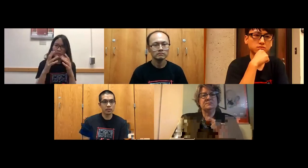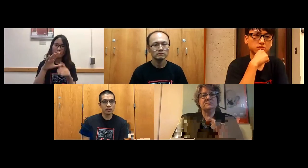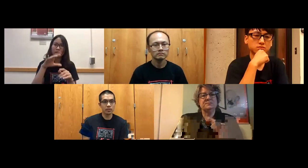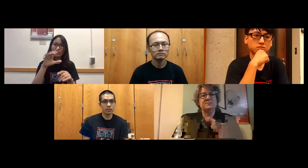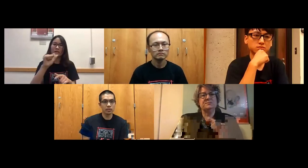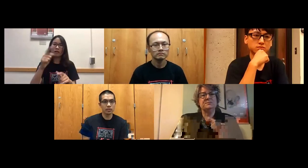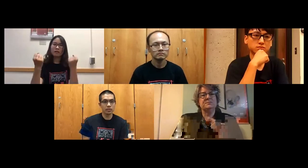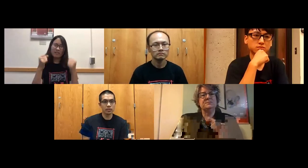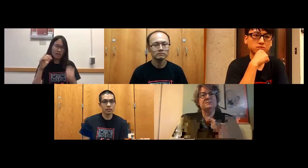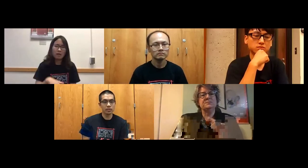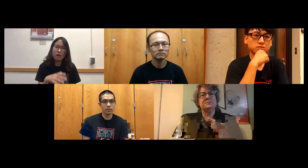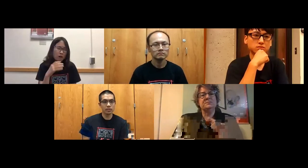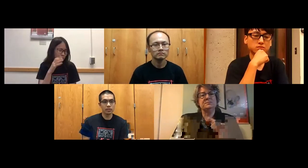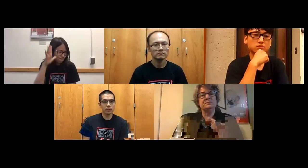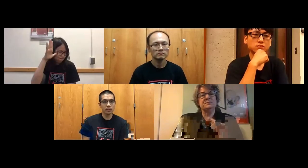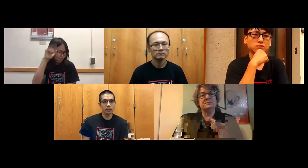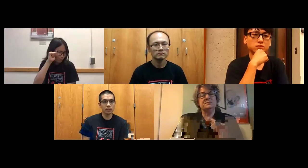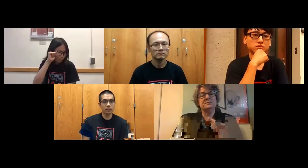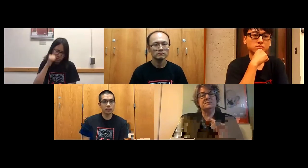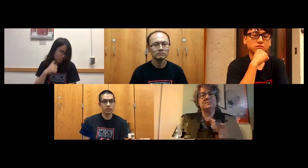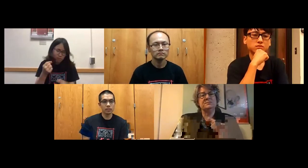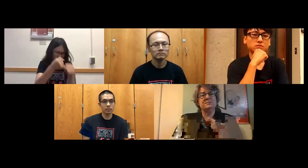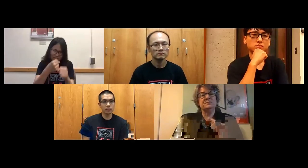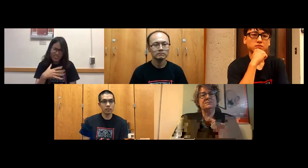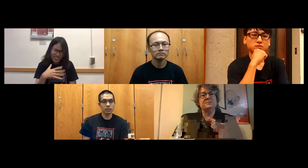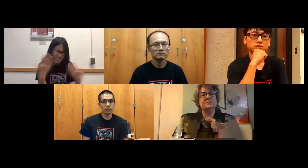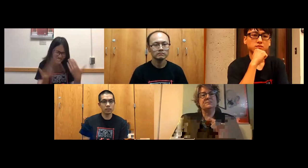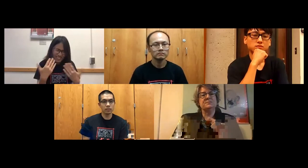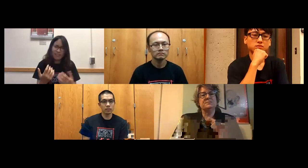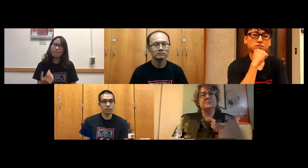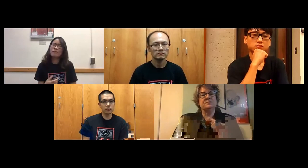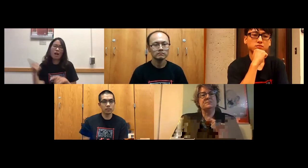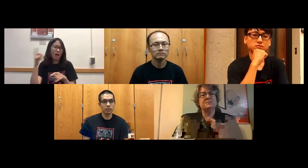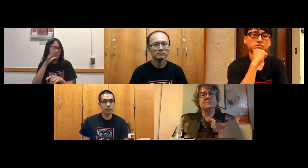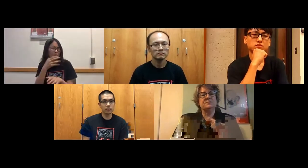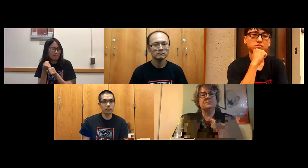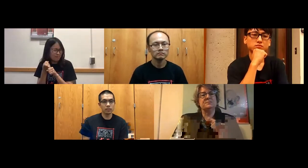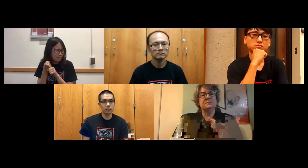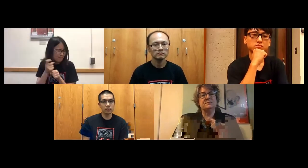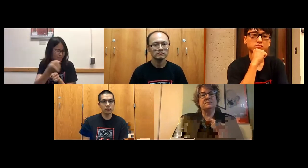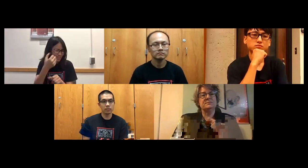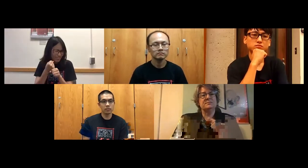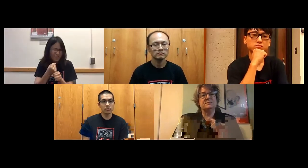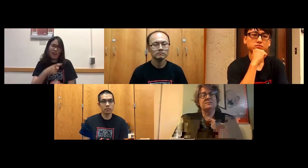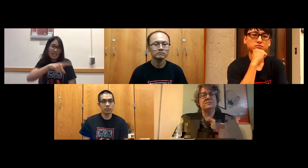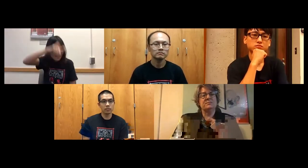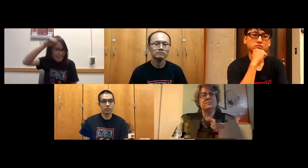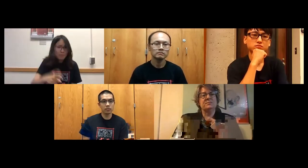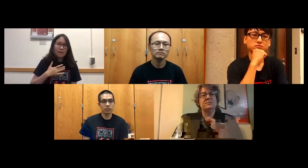no, come on, sign. And the child was very stubborn about